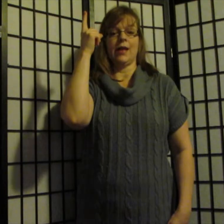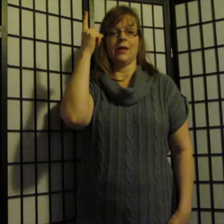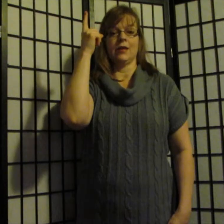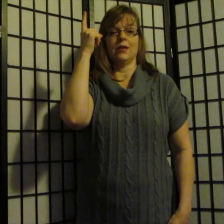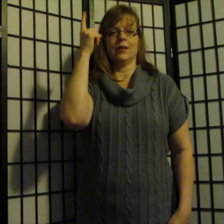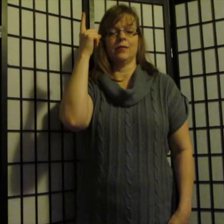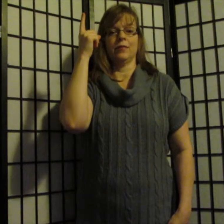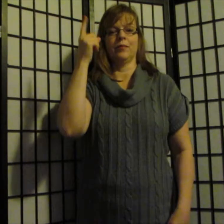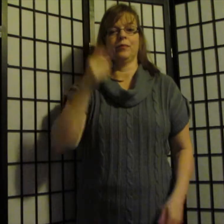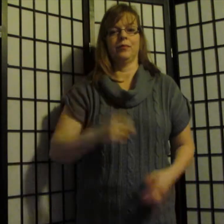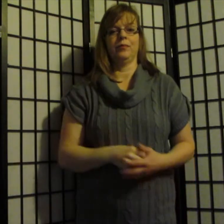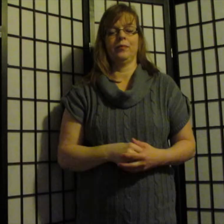Understand.